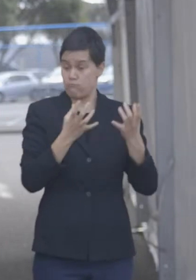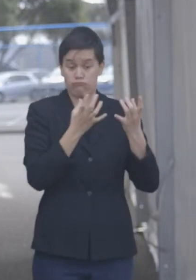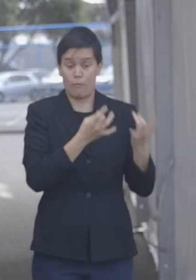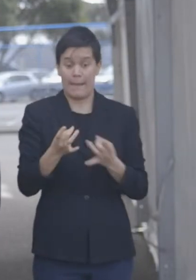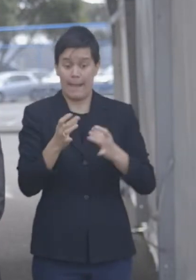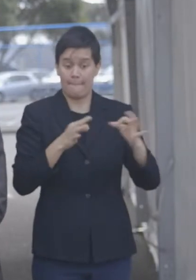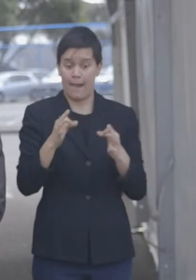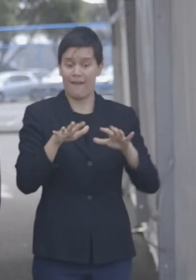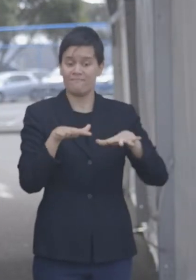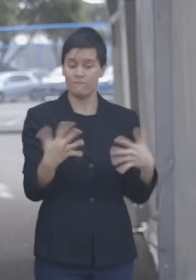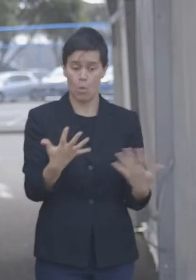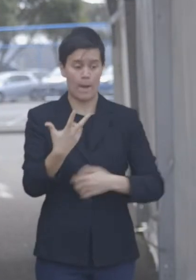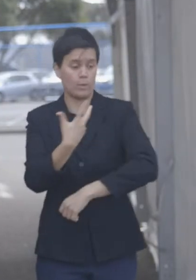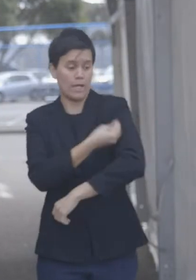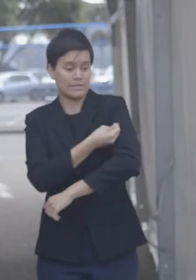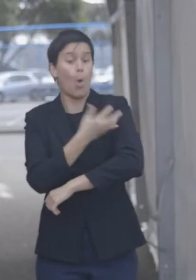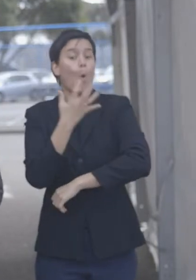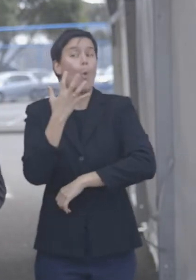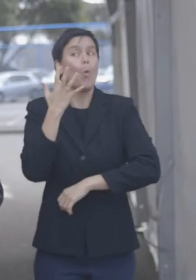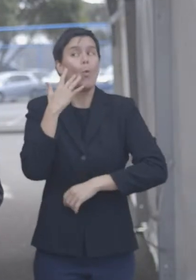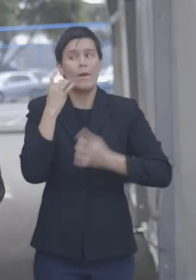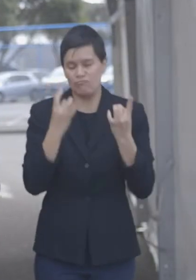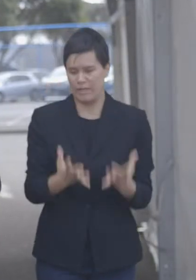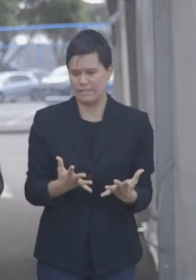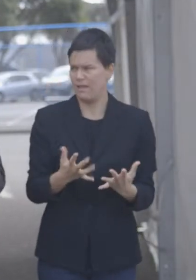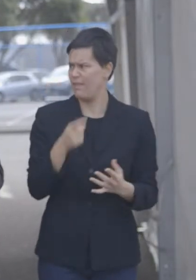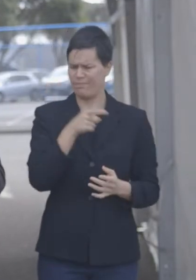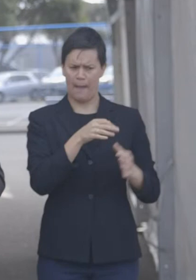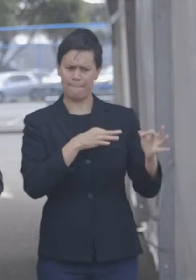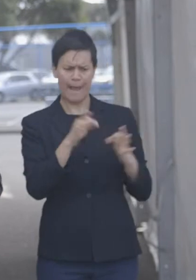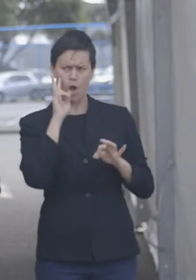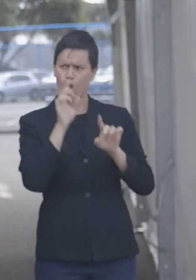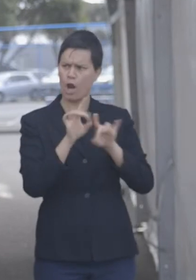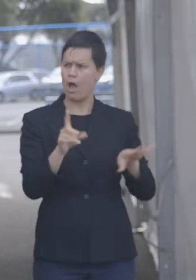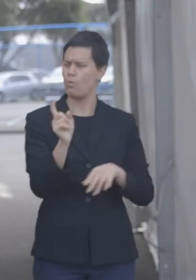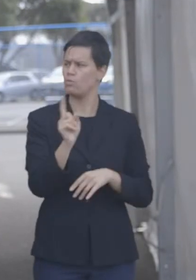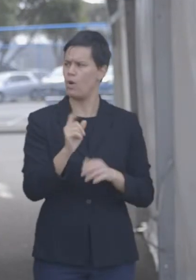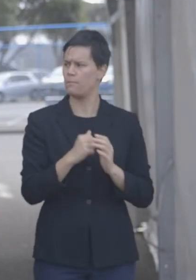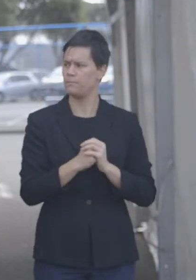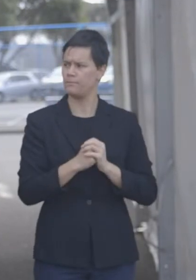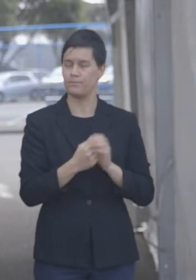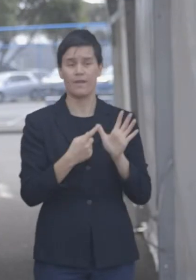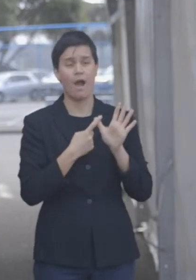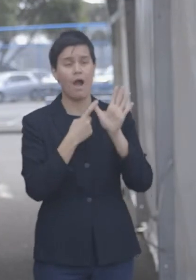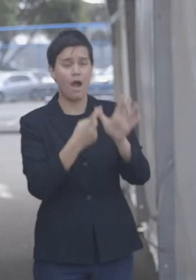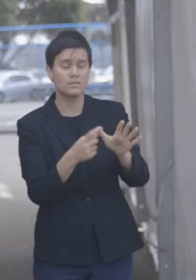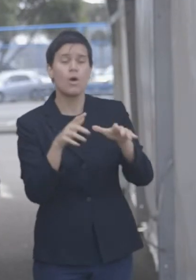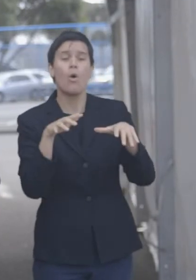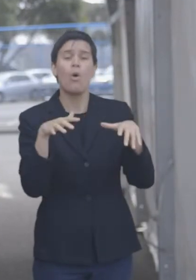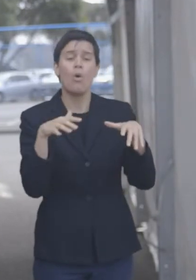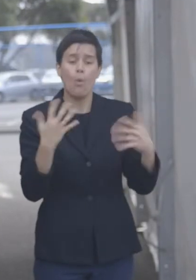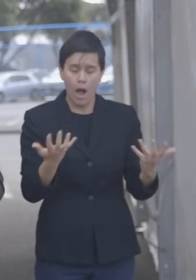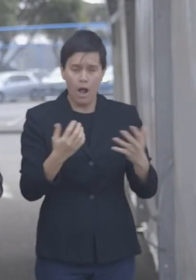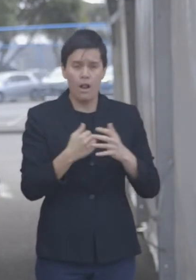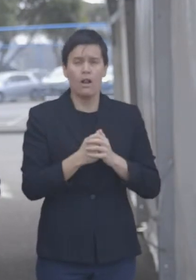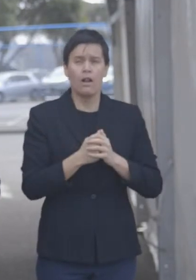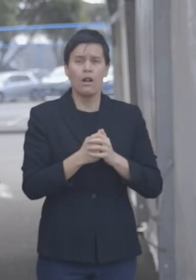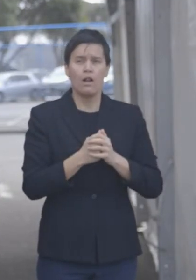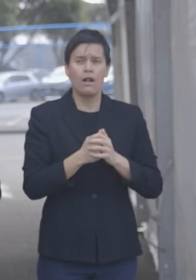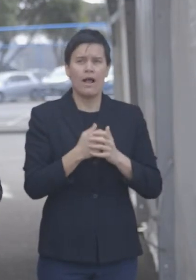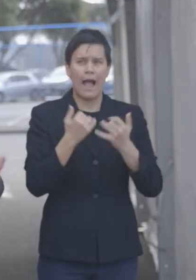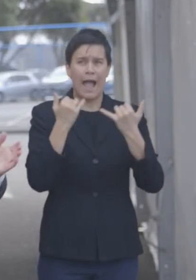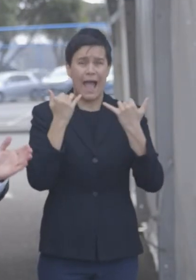So I don't have the detail yet. What I just wanted to let people know was, even though there's no vaccine yet been tested and confirmed